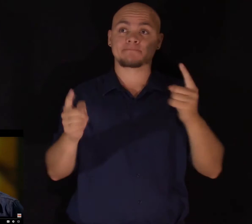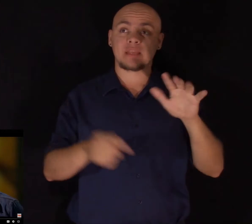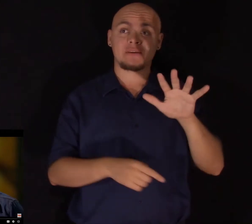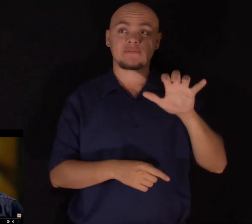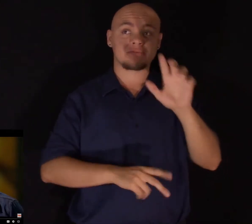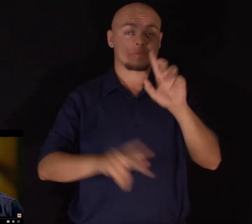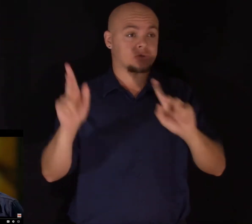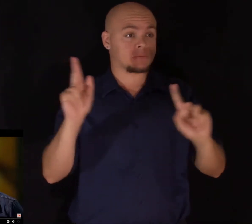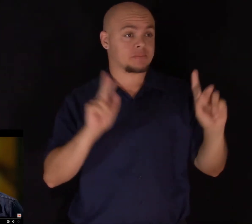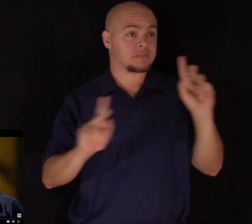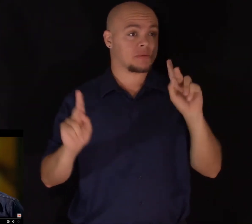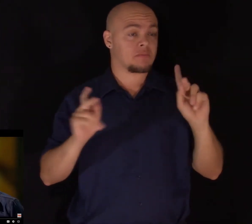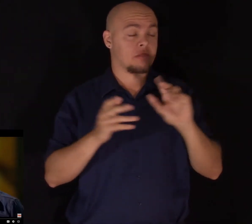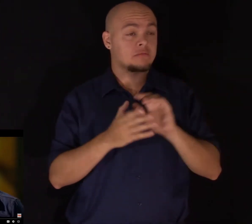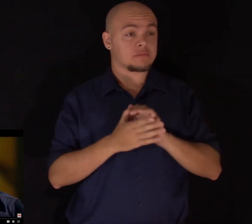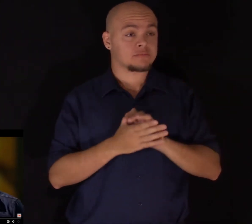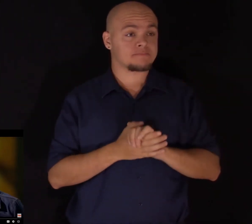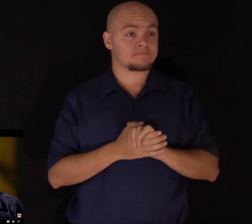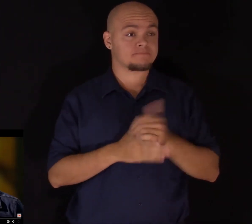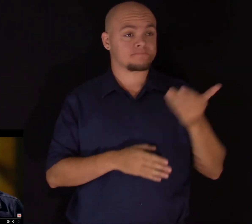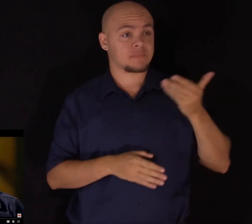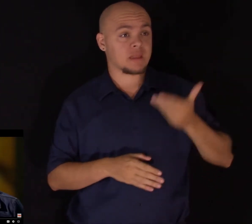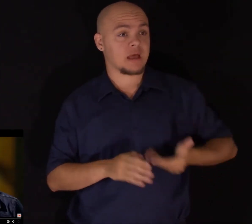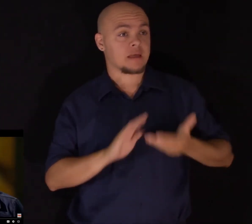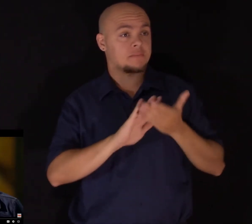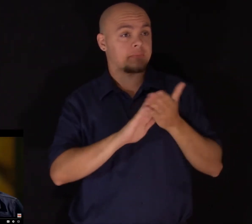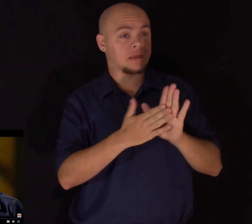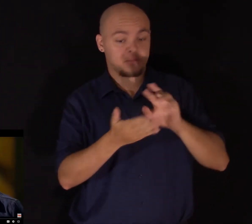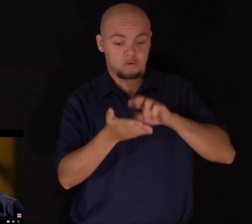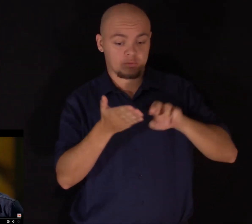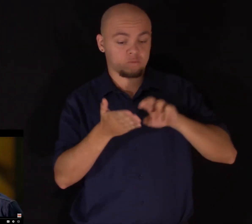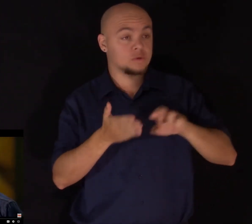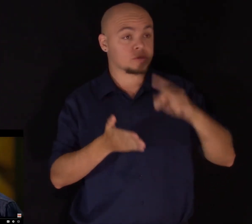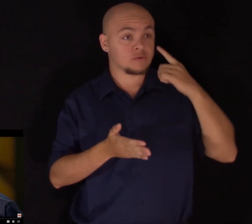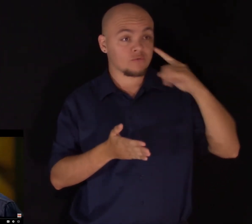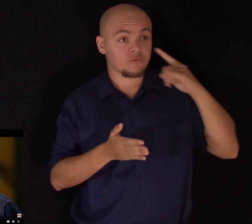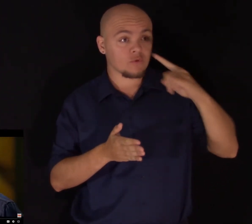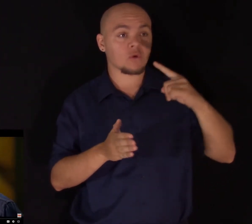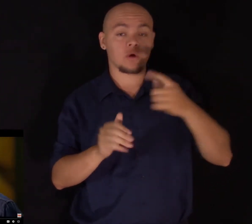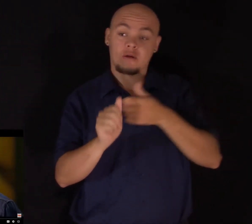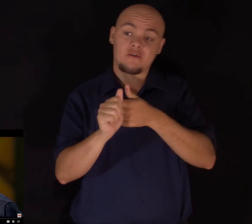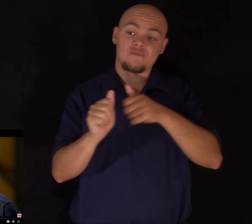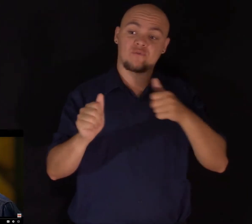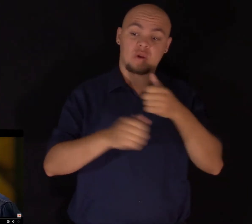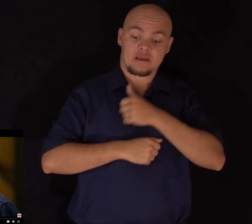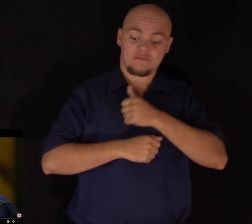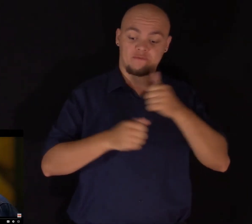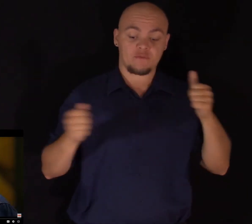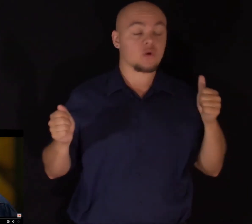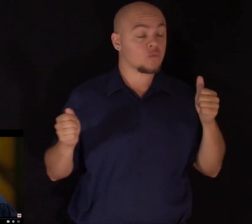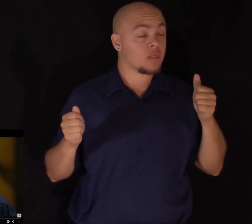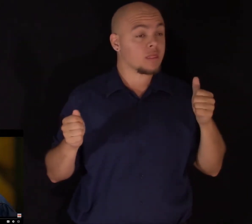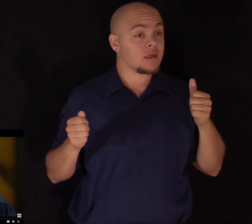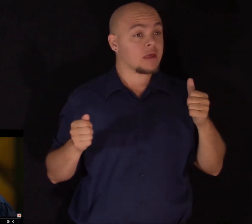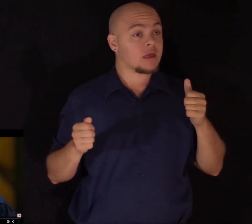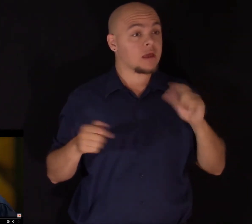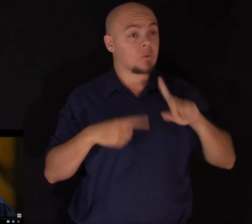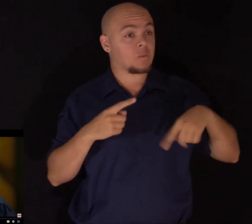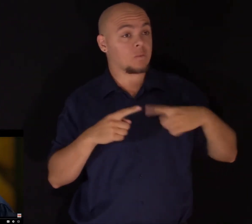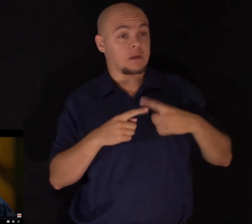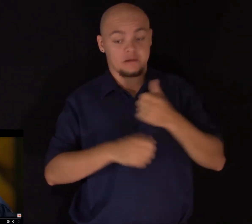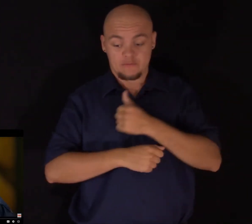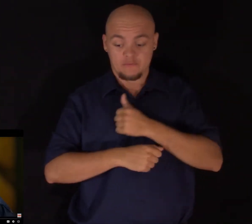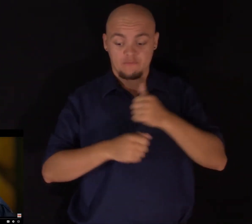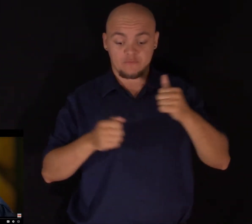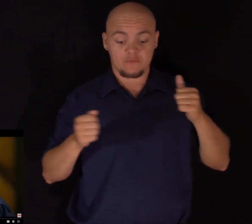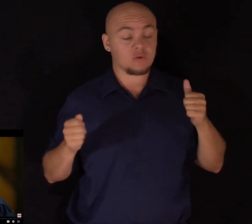people that I became a researcher to avoid vulnerability, and that when being vulnerable emerged from